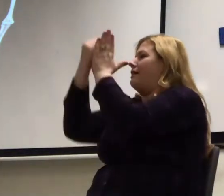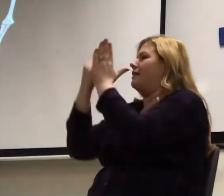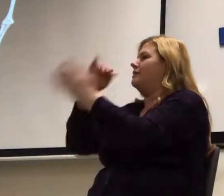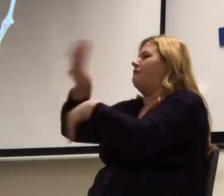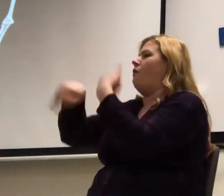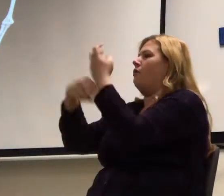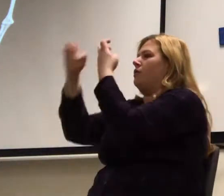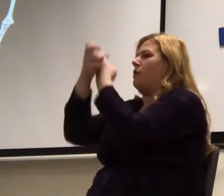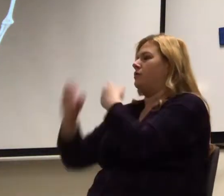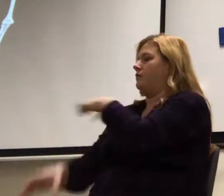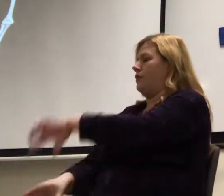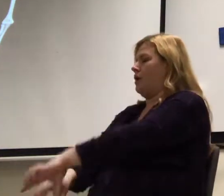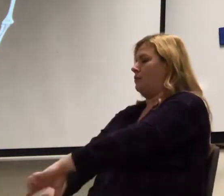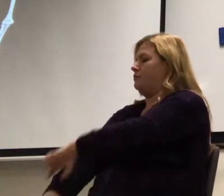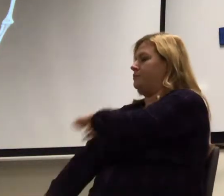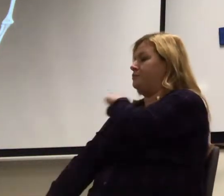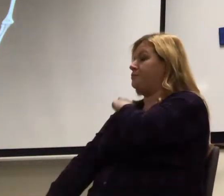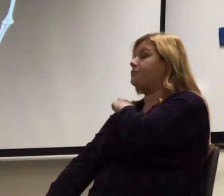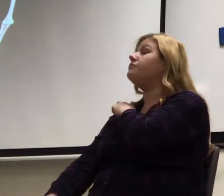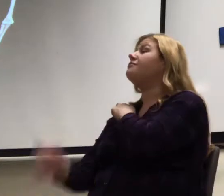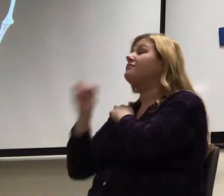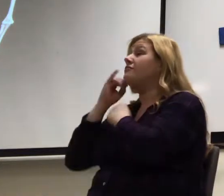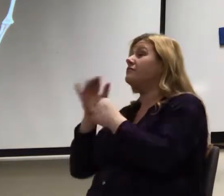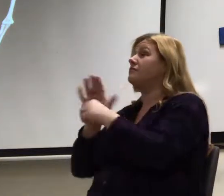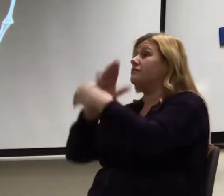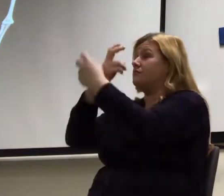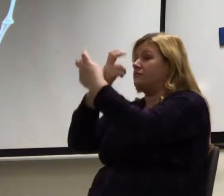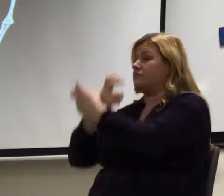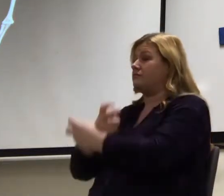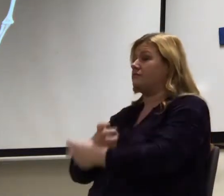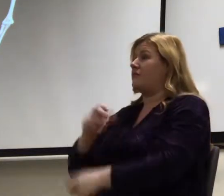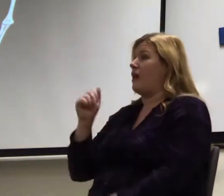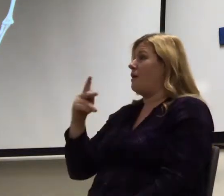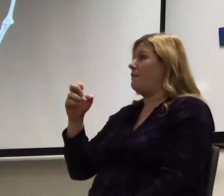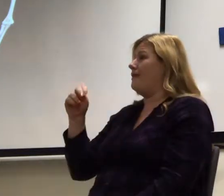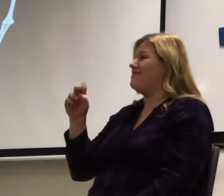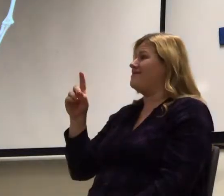study bones of the appendicular skeleton, you are responsible for left and right.